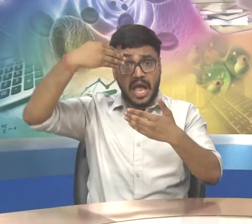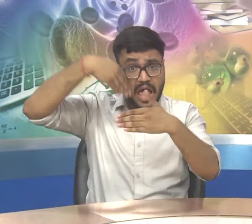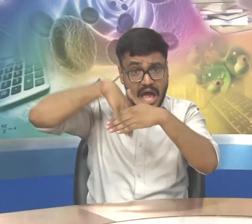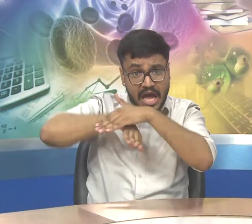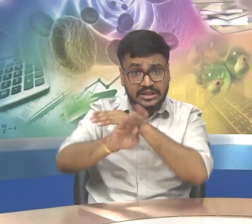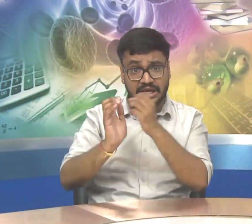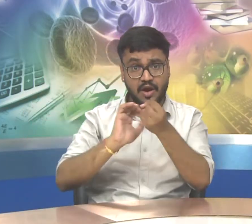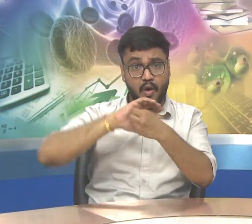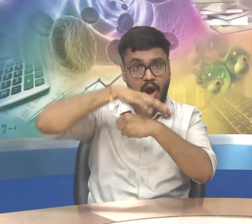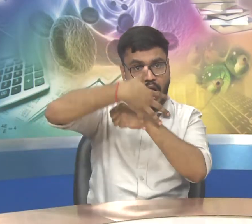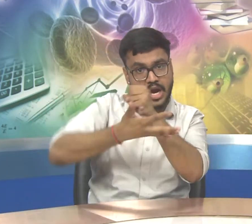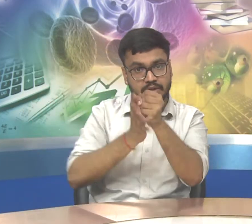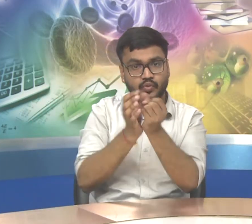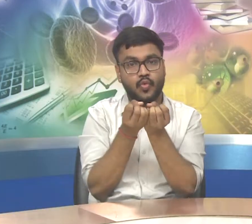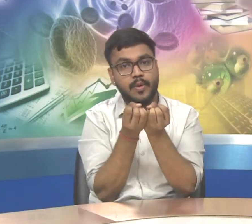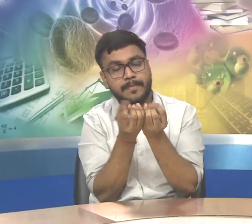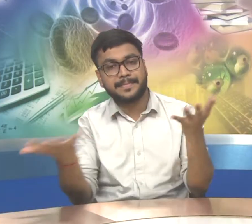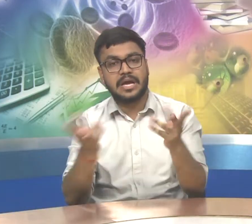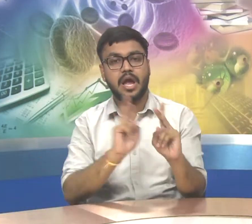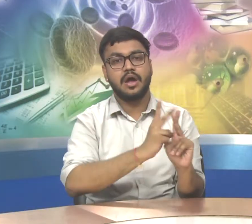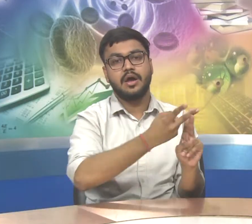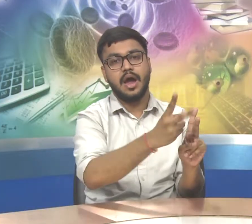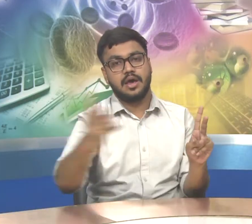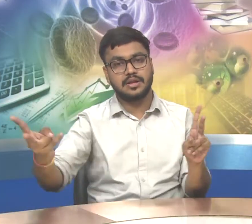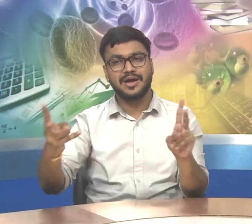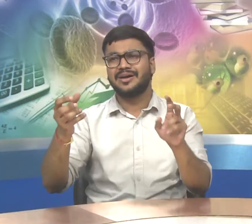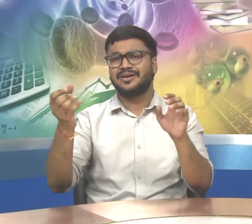which is needed for breathing,